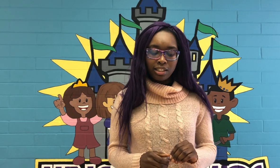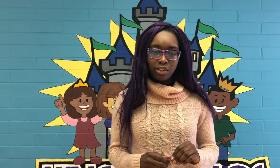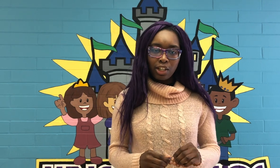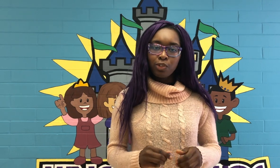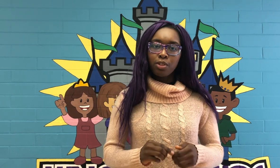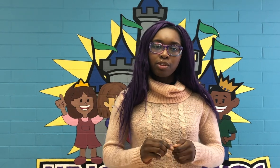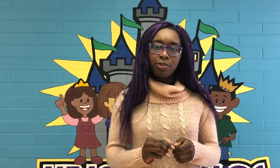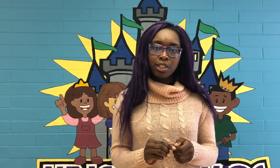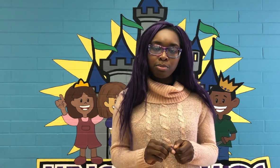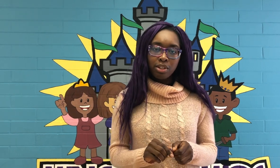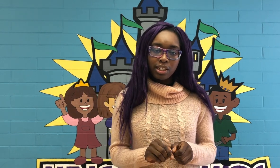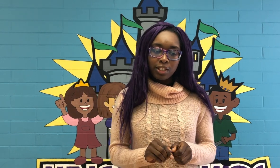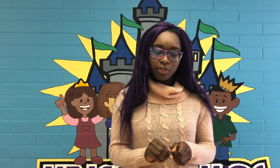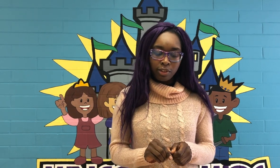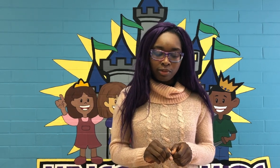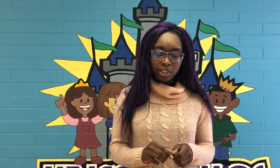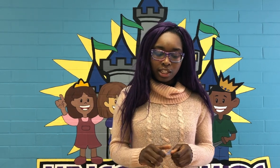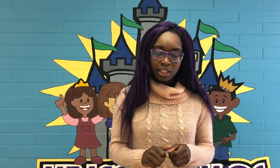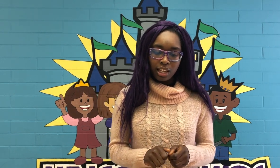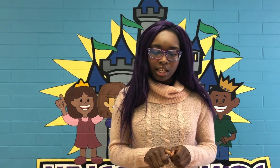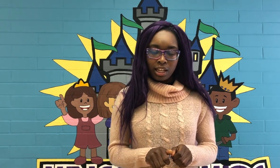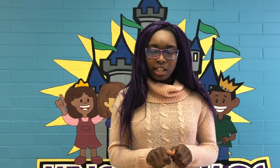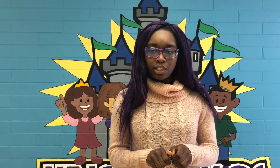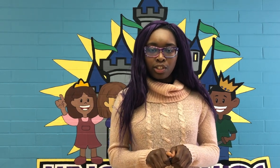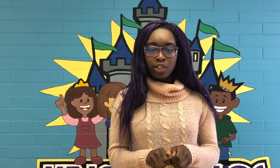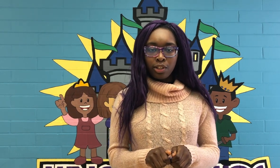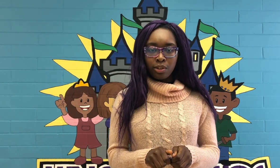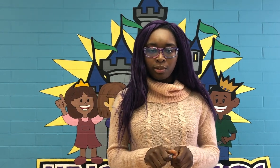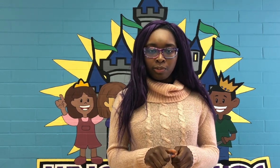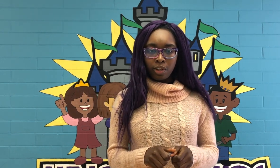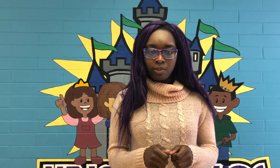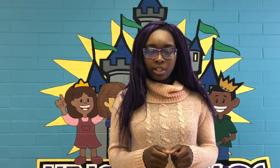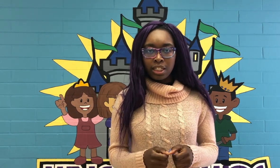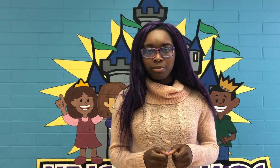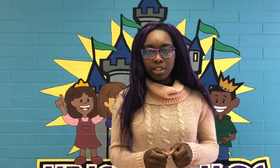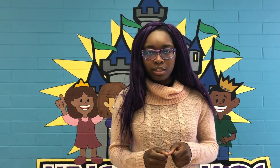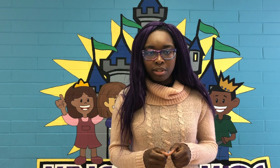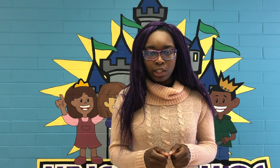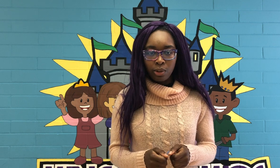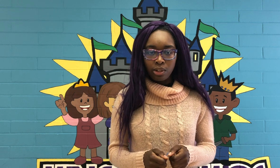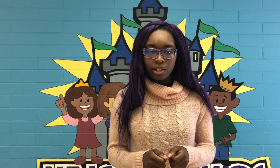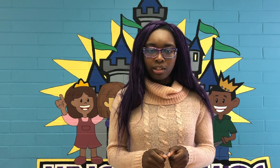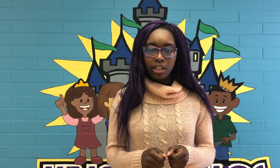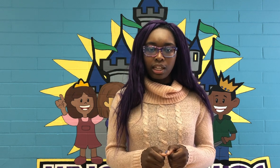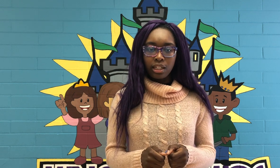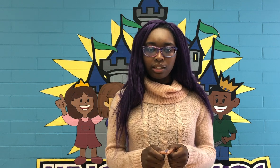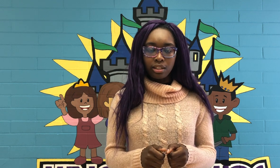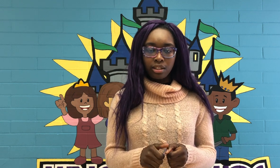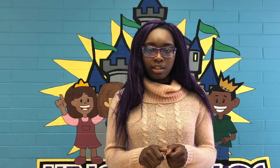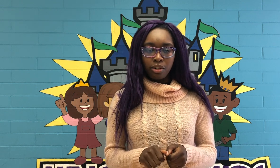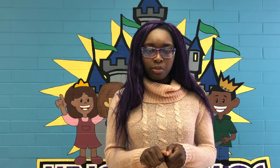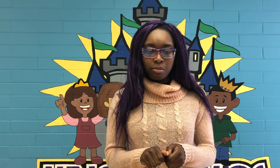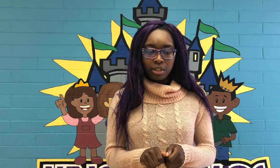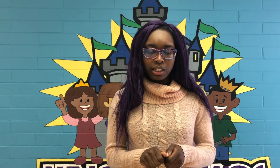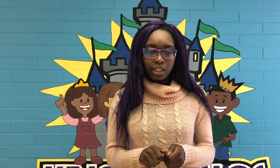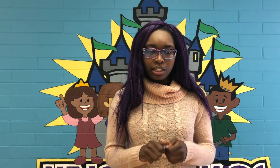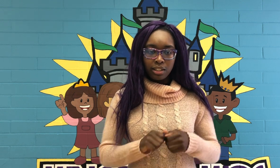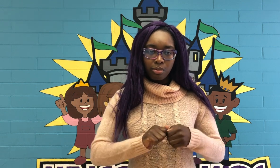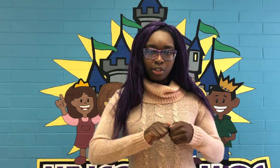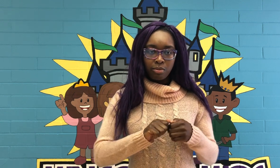kids, our next fruit of the spirit is faithfulness. And so faithfulness means to be loyal and obedient, pretty